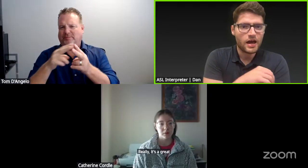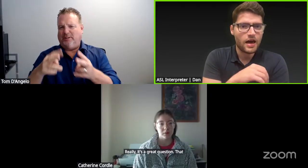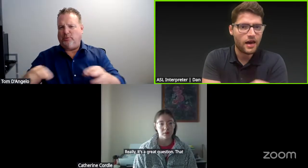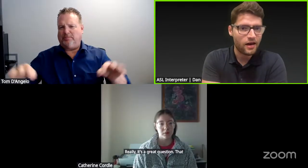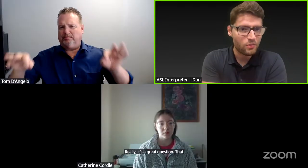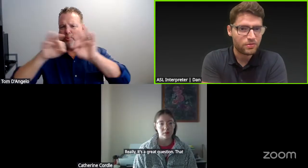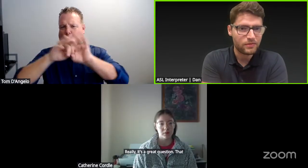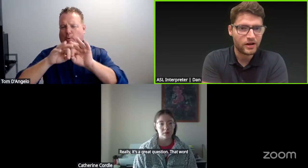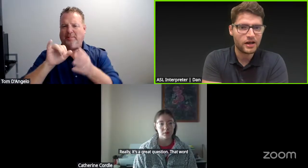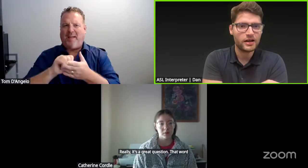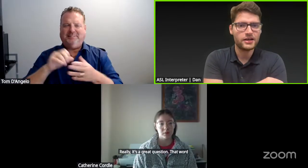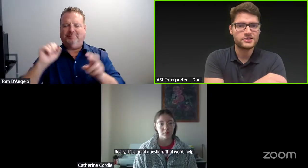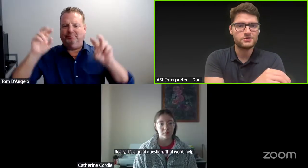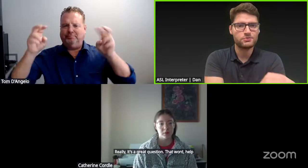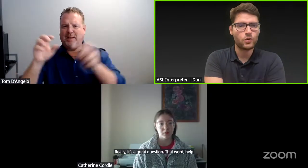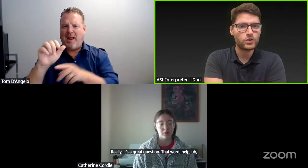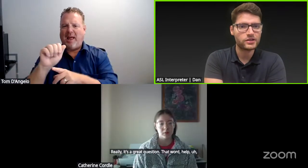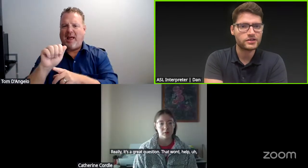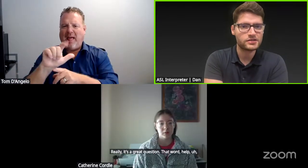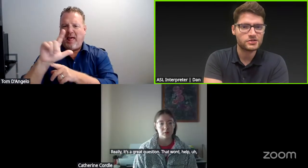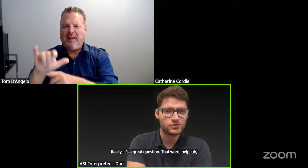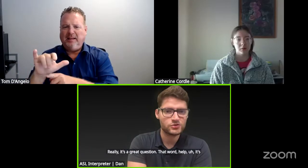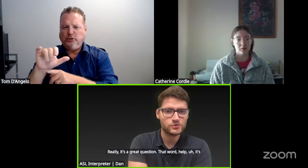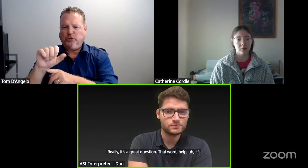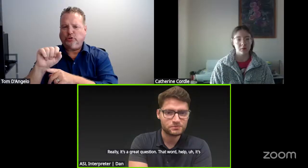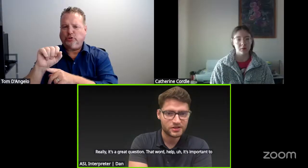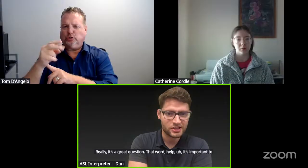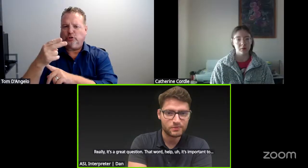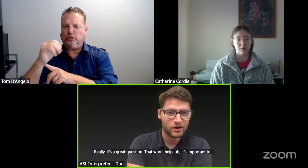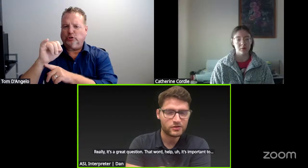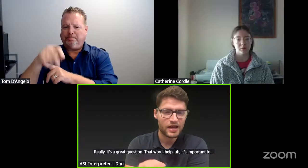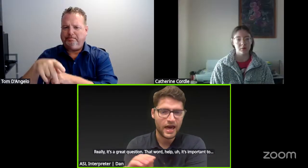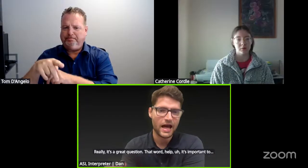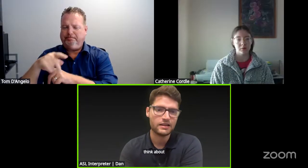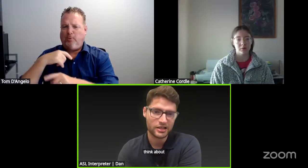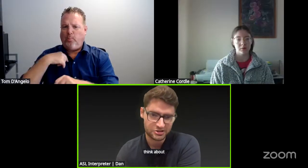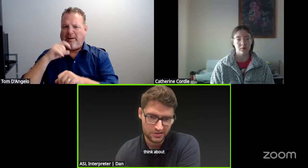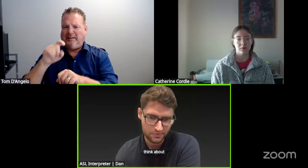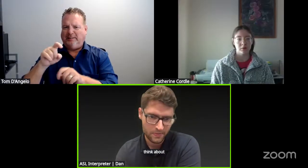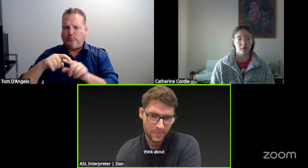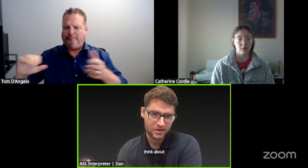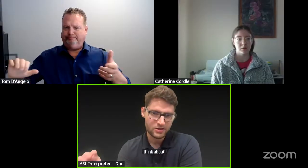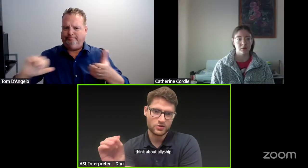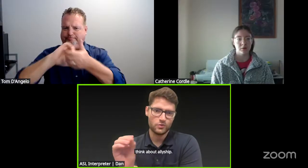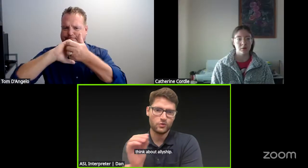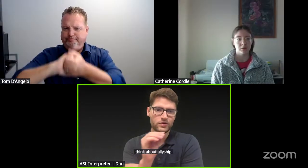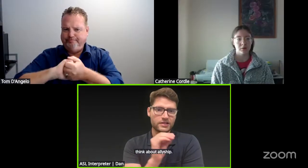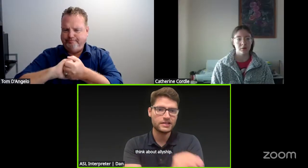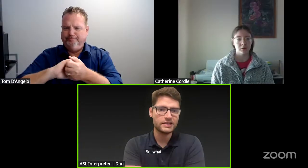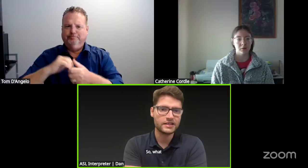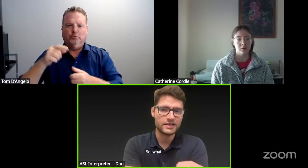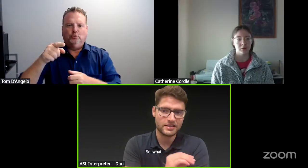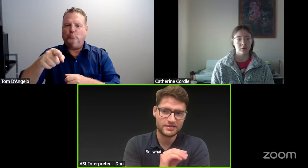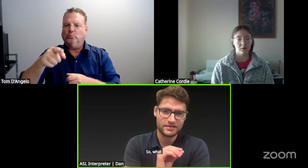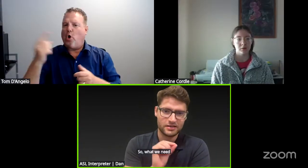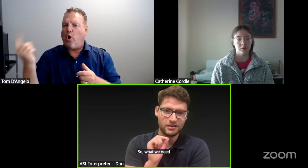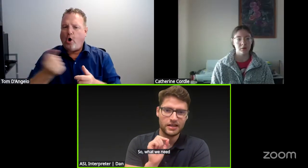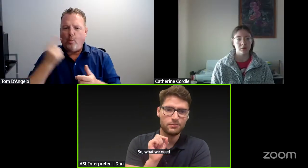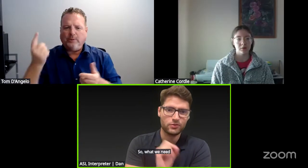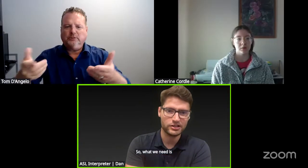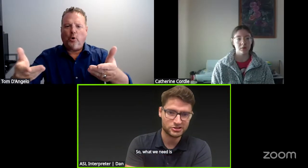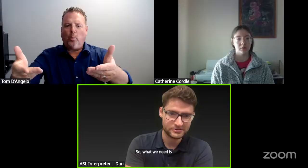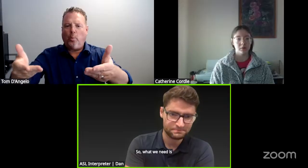word help, it's important to think about allyship. So what we need